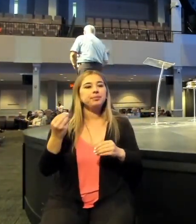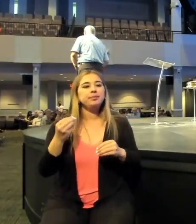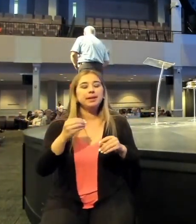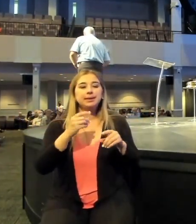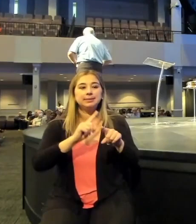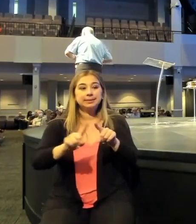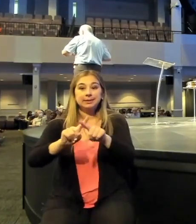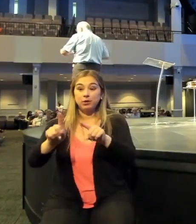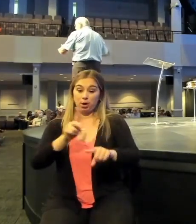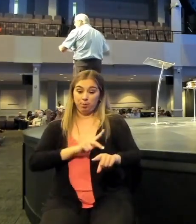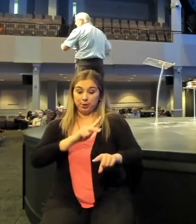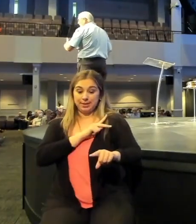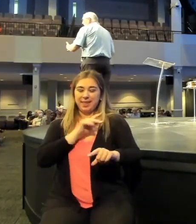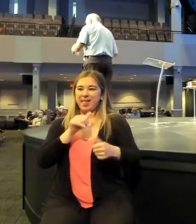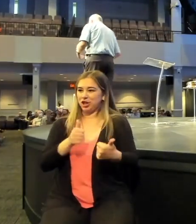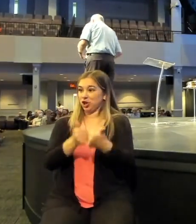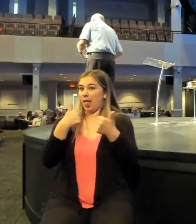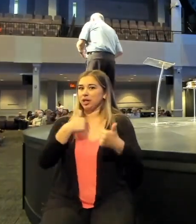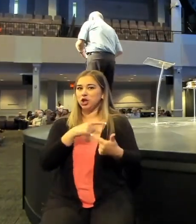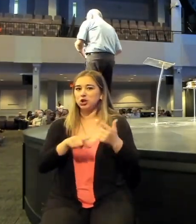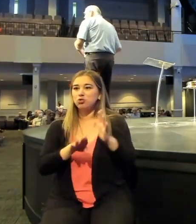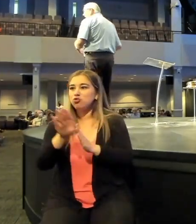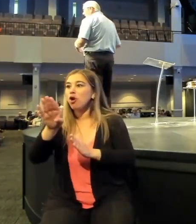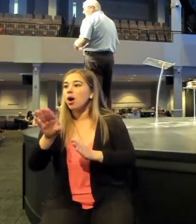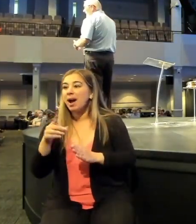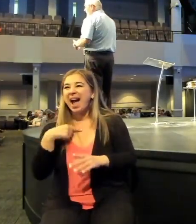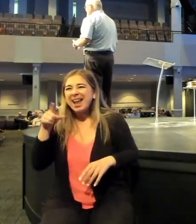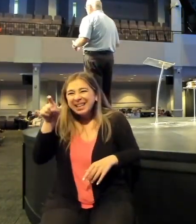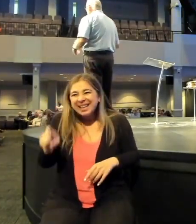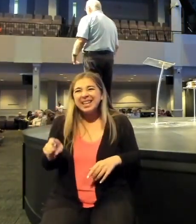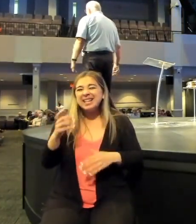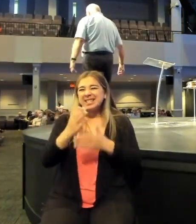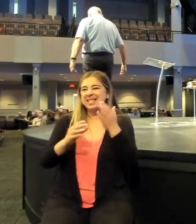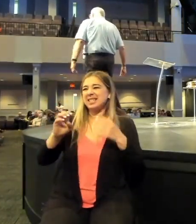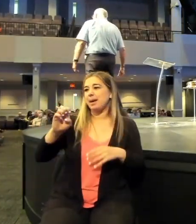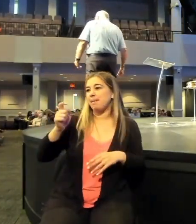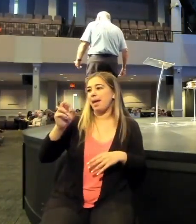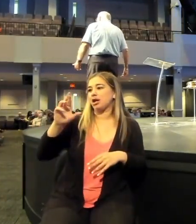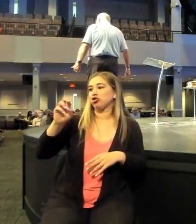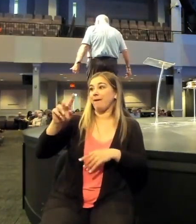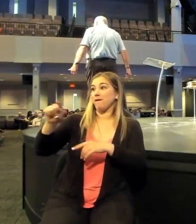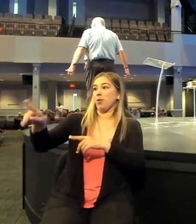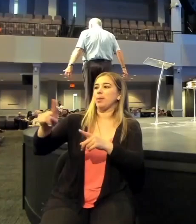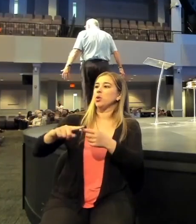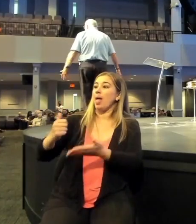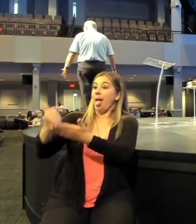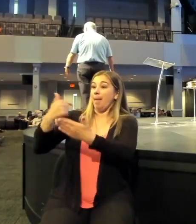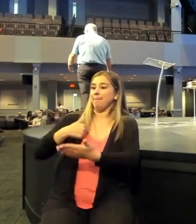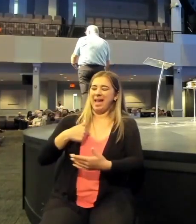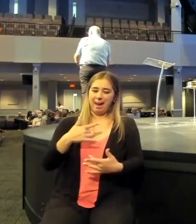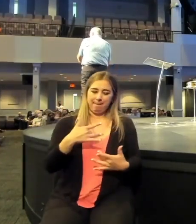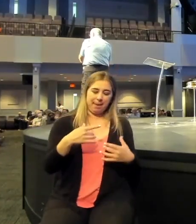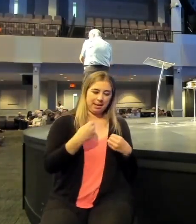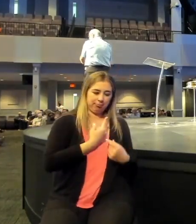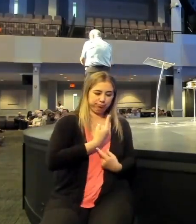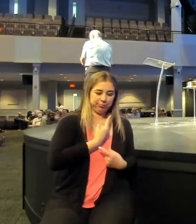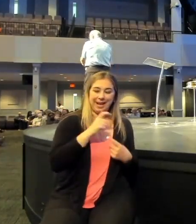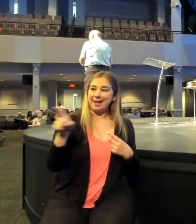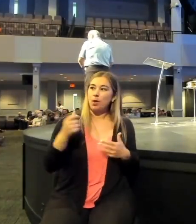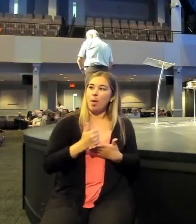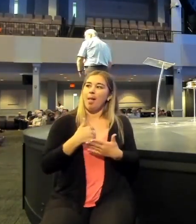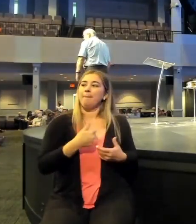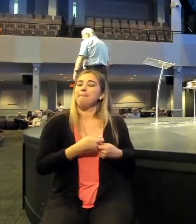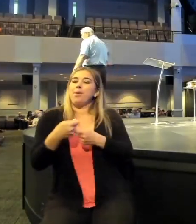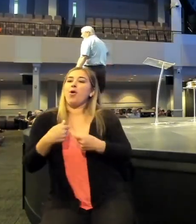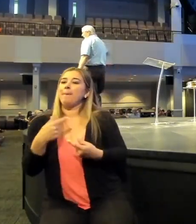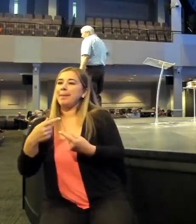of personalities that challenge us to grow. I need a few extroverts in my life to sometimes pull me out of my introvert nature. How about you,